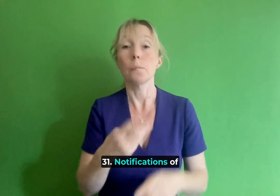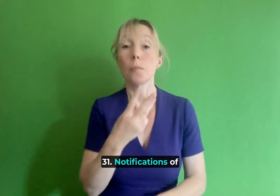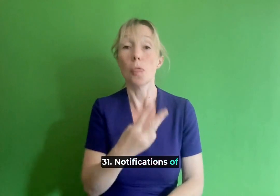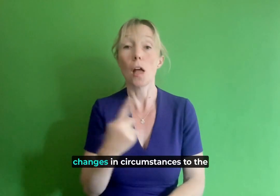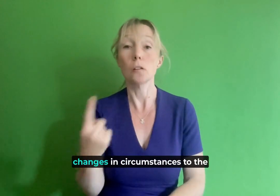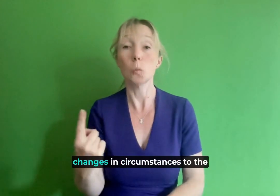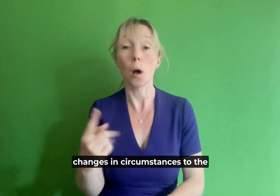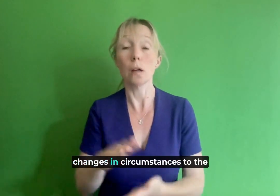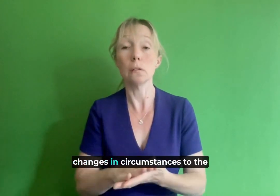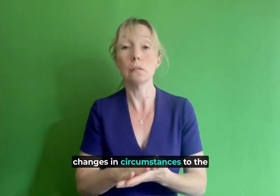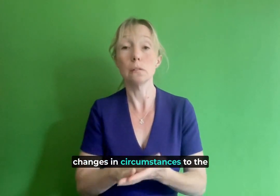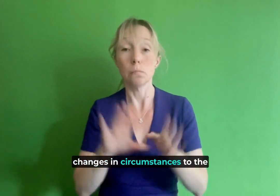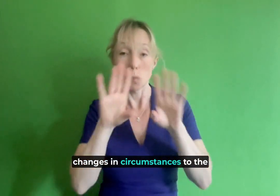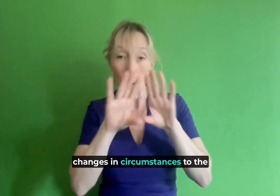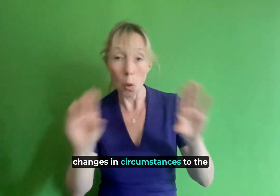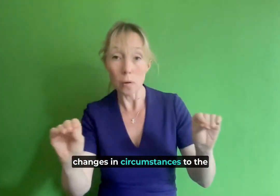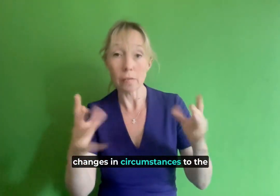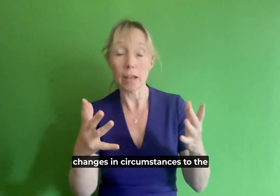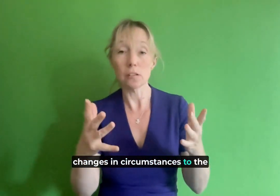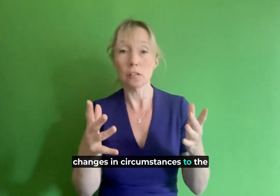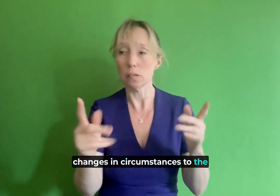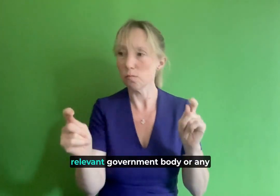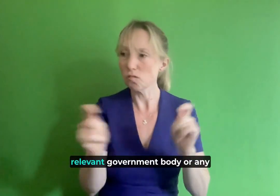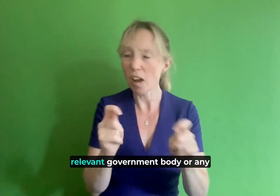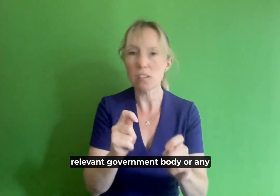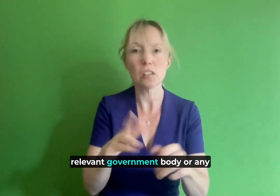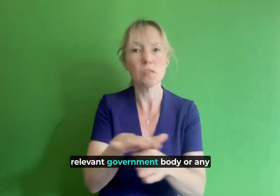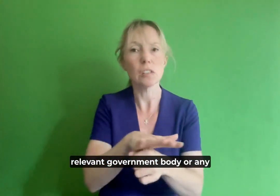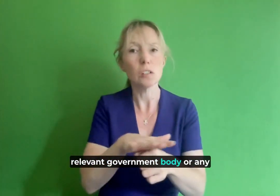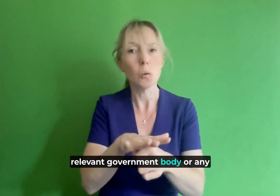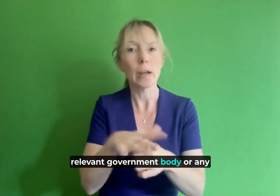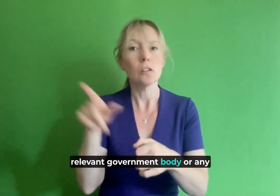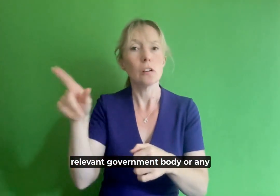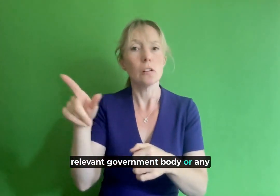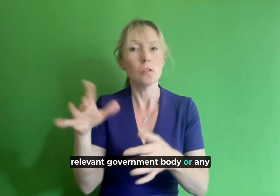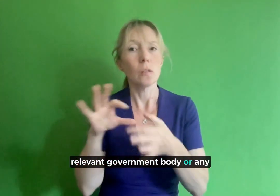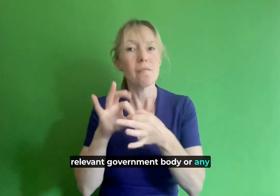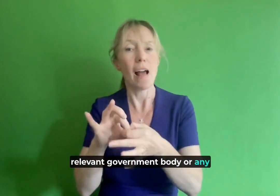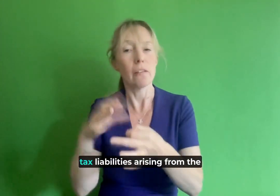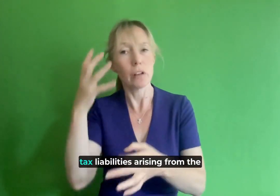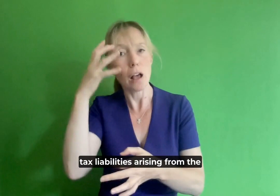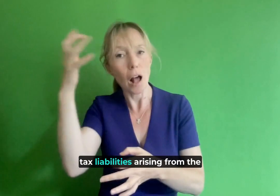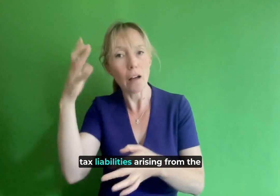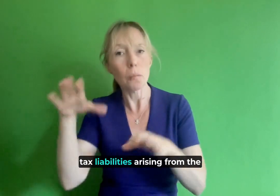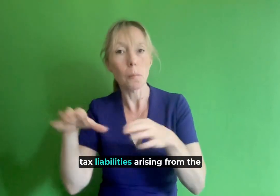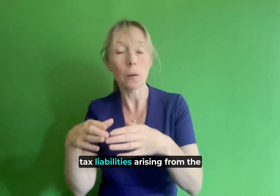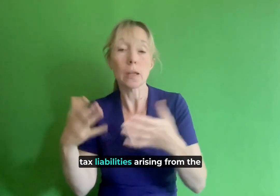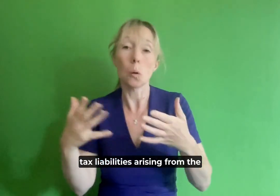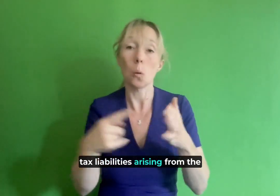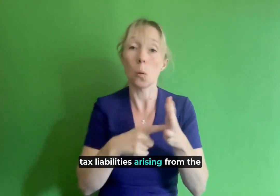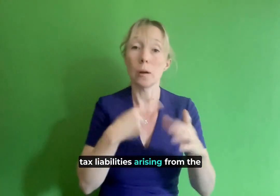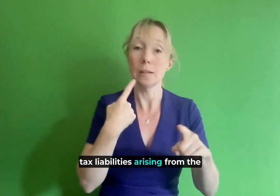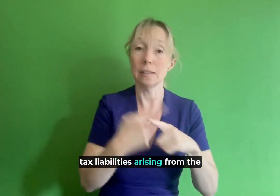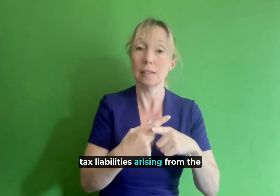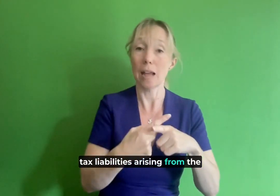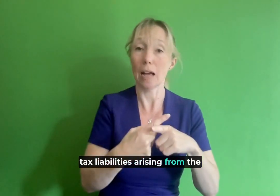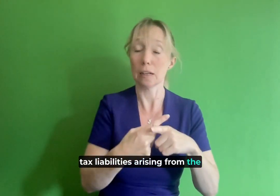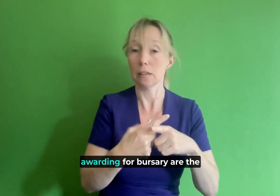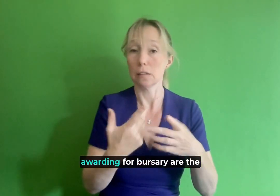Notifications of changes in circumstances to the relevant government body or any tax liabilities arising from the awarding